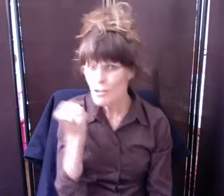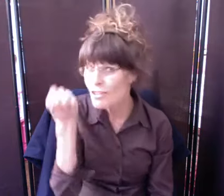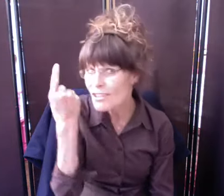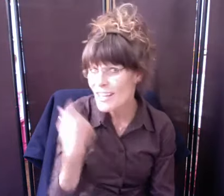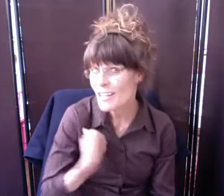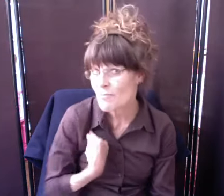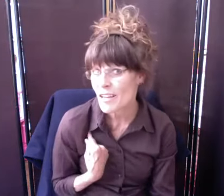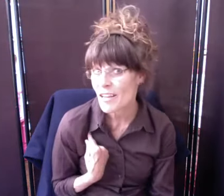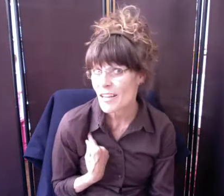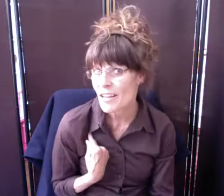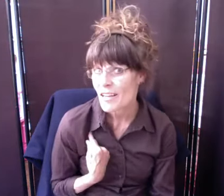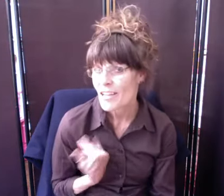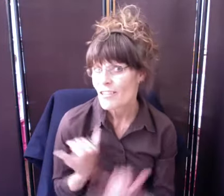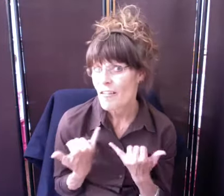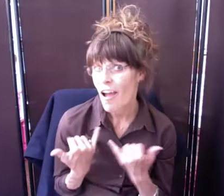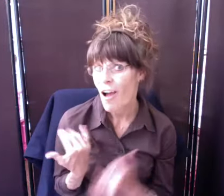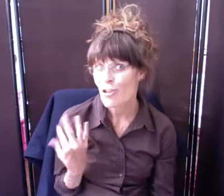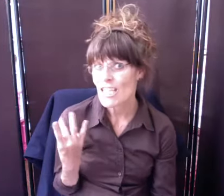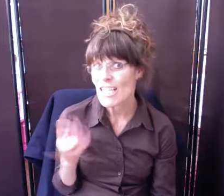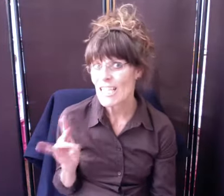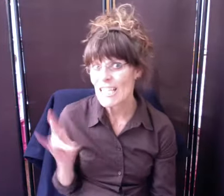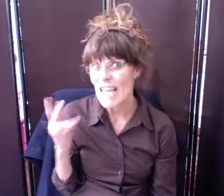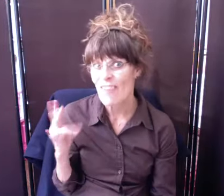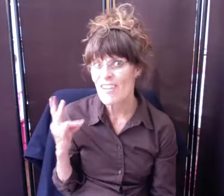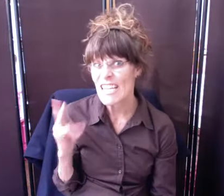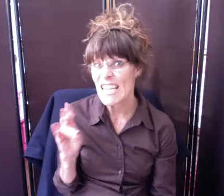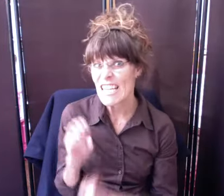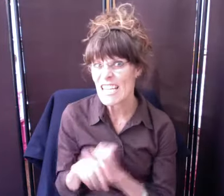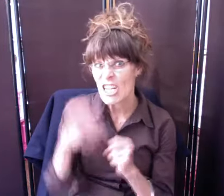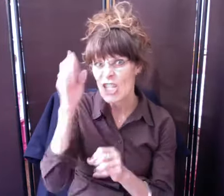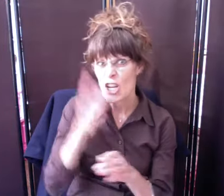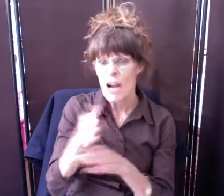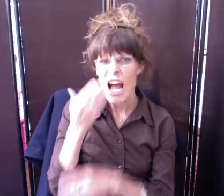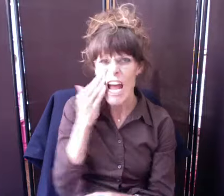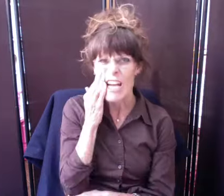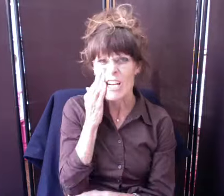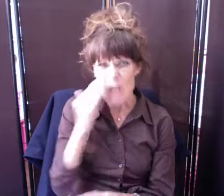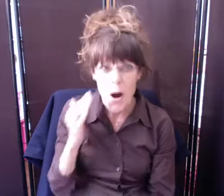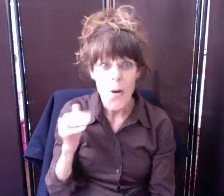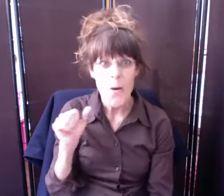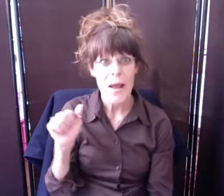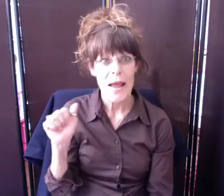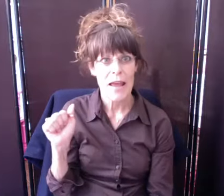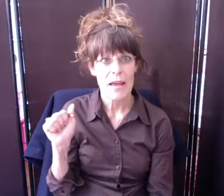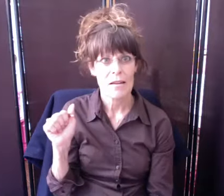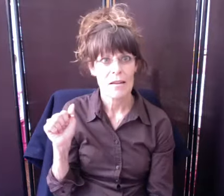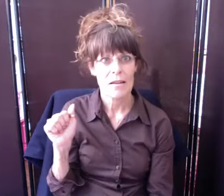I'm 17 years sober, I have so much AA knowledge that it's going to kill me. I know the